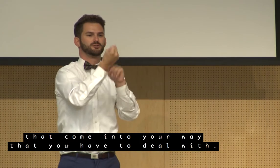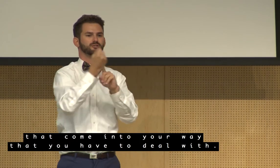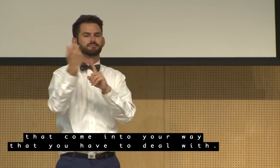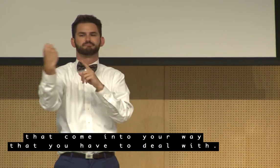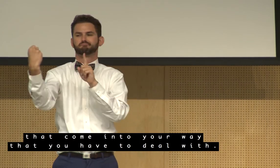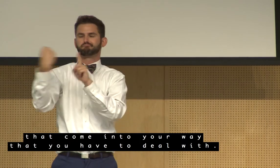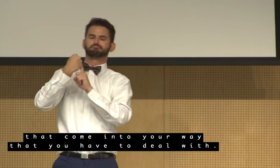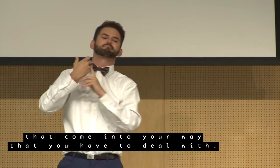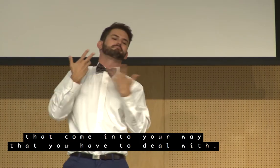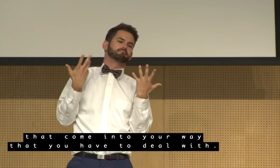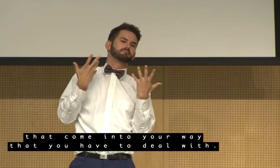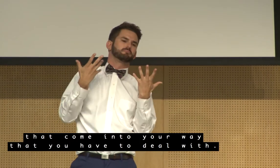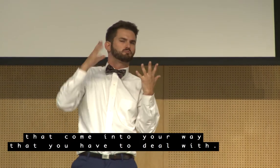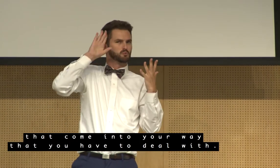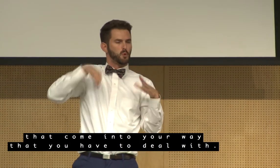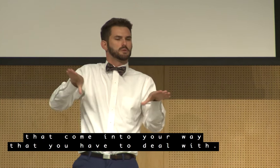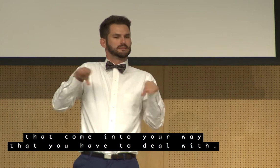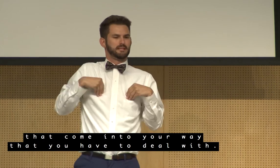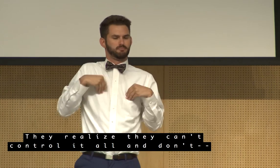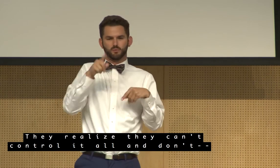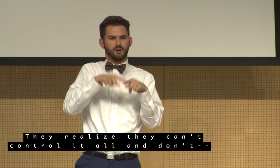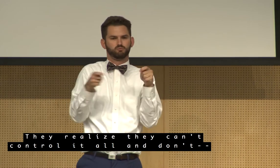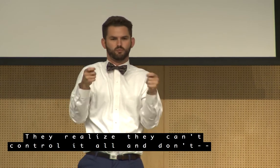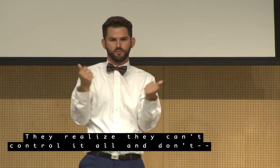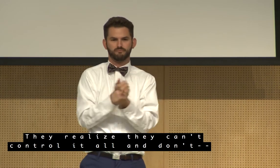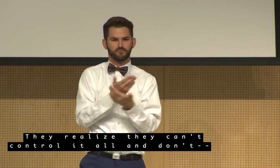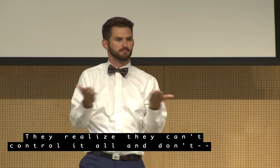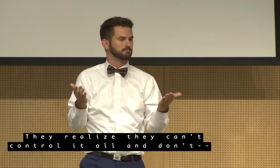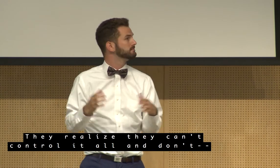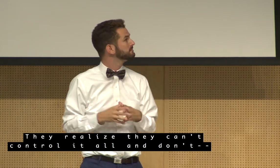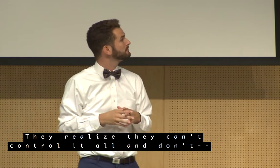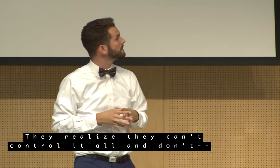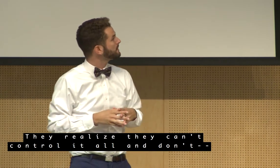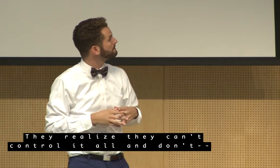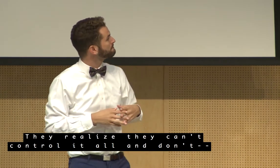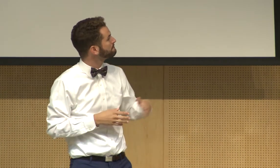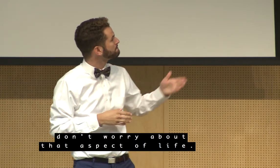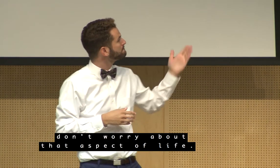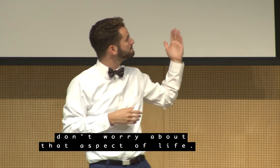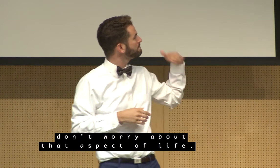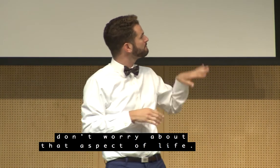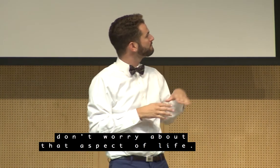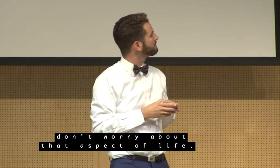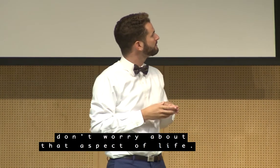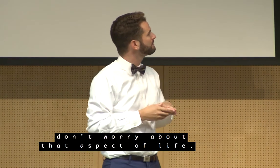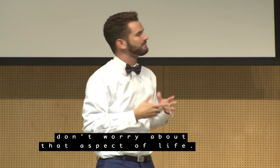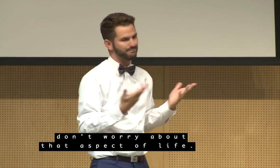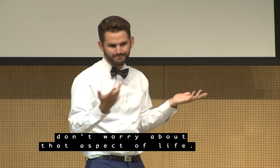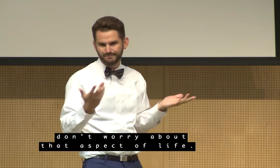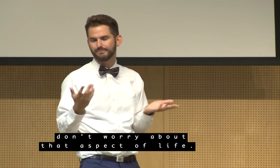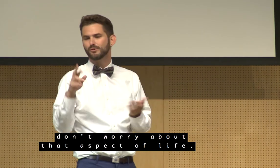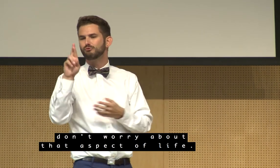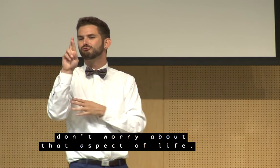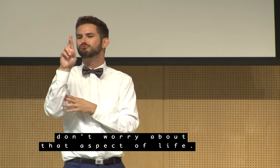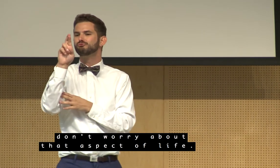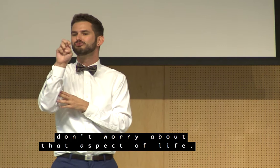into your way that you have to deal with. They realize they can't control it all and don't worry about that aspect of life.